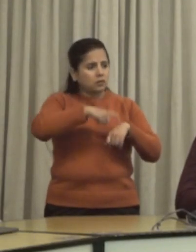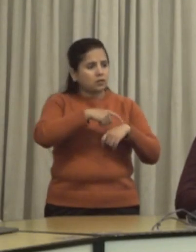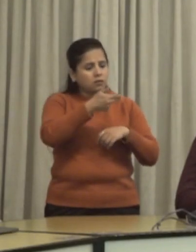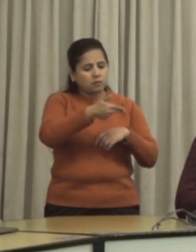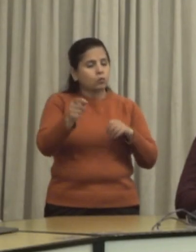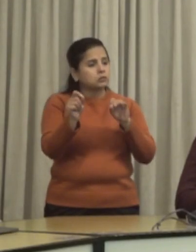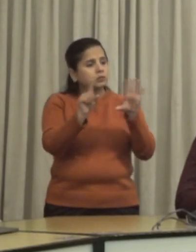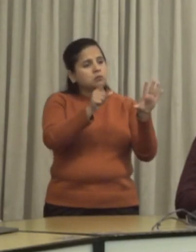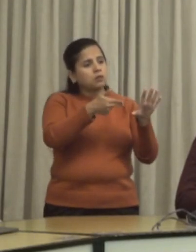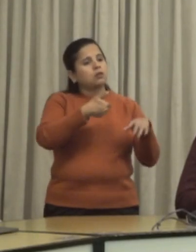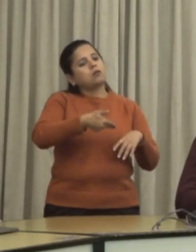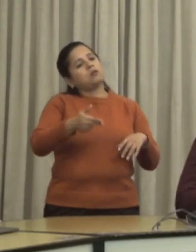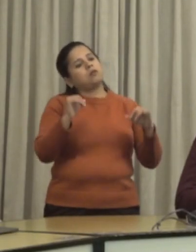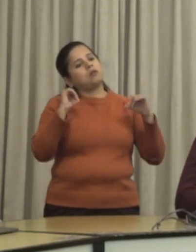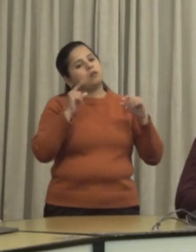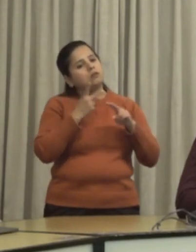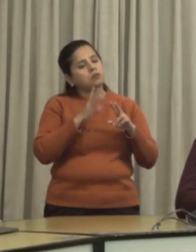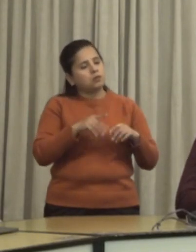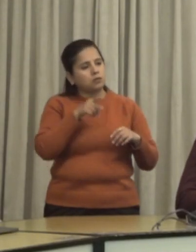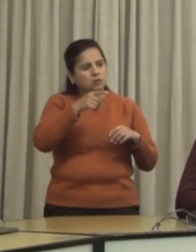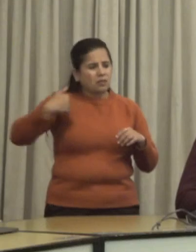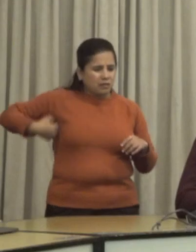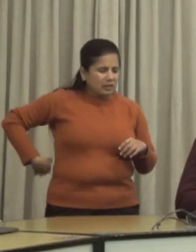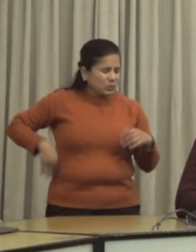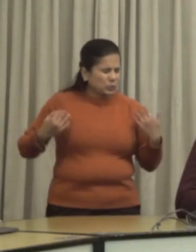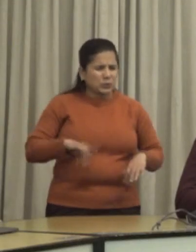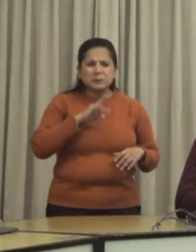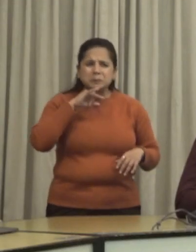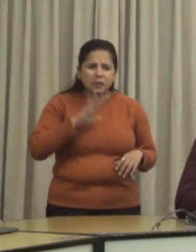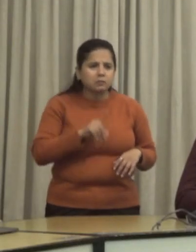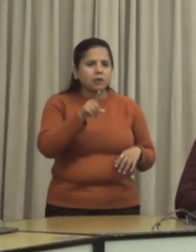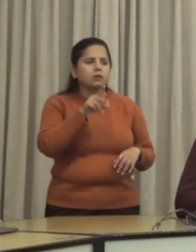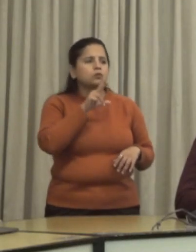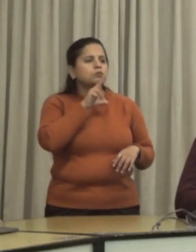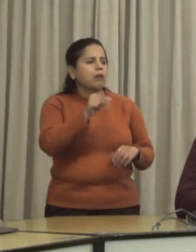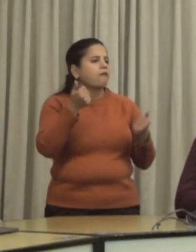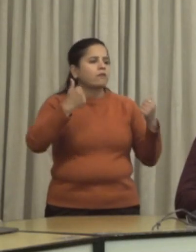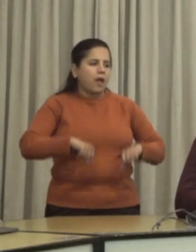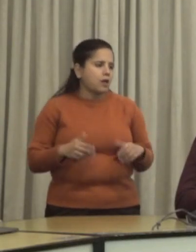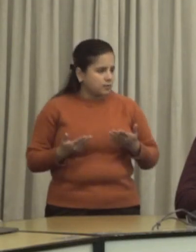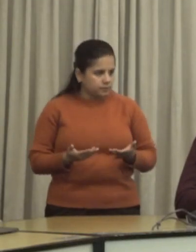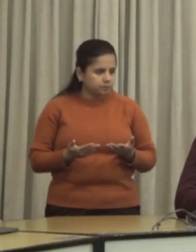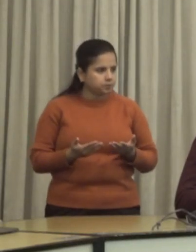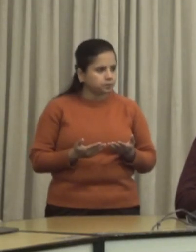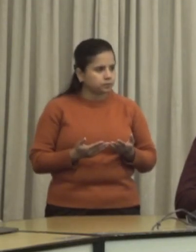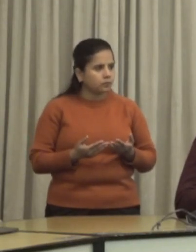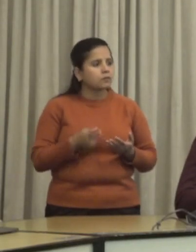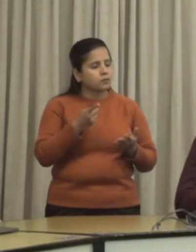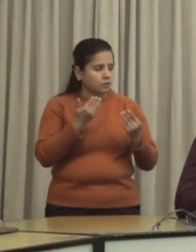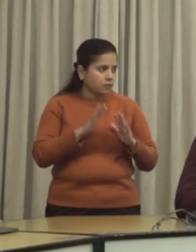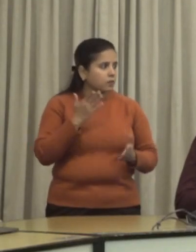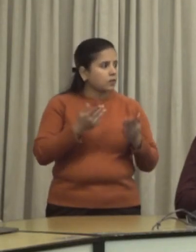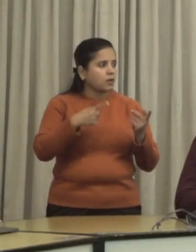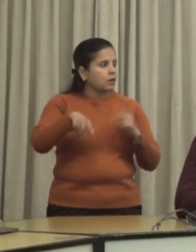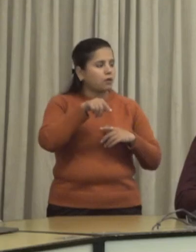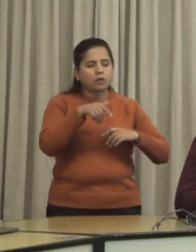for 6 months. Your back hurts like anything, but you can't speak. And it's possible you might